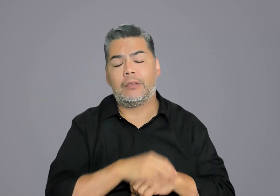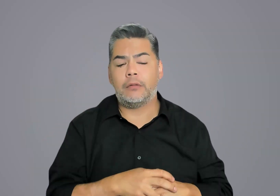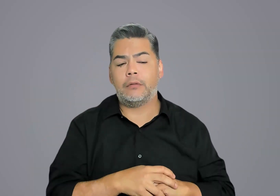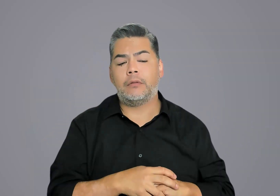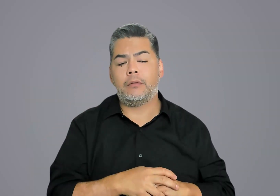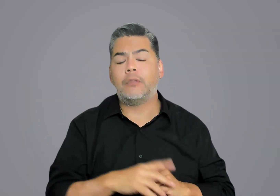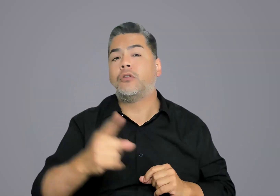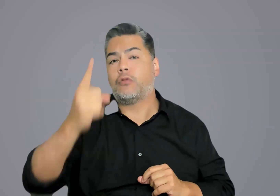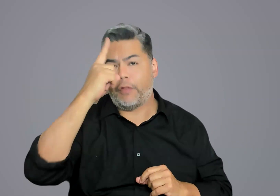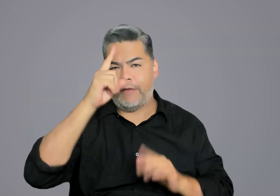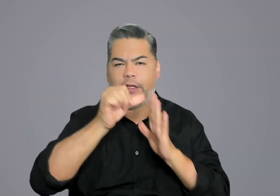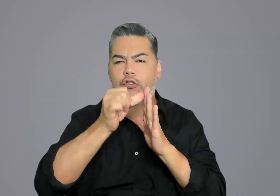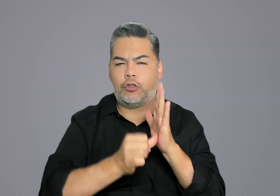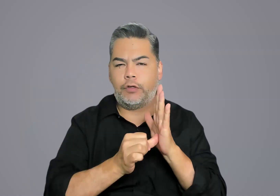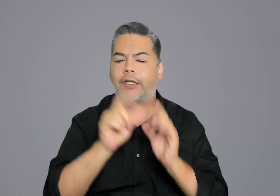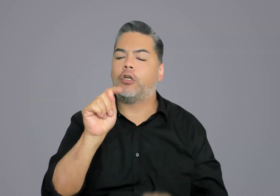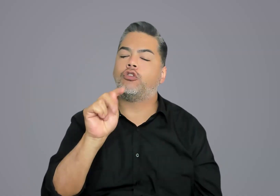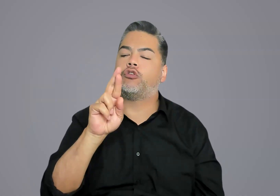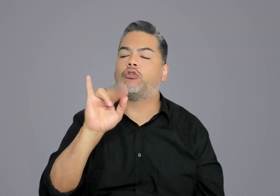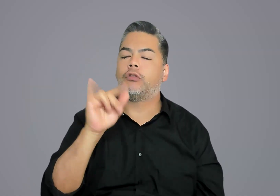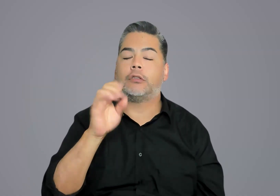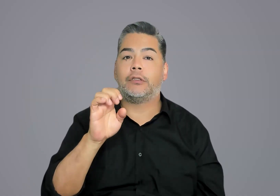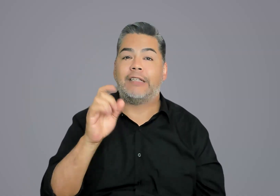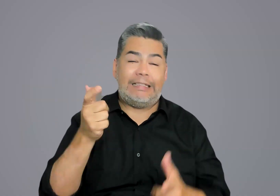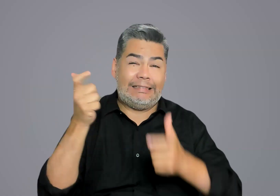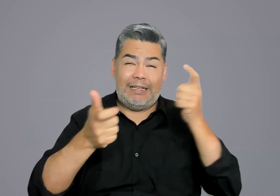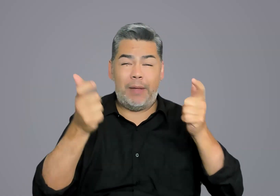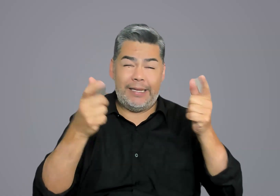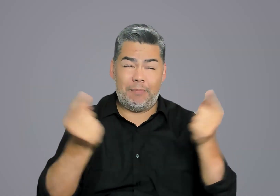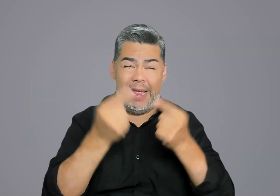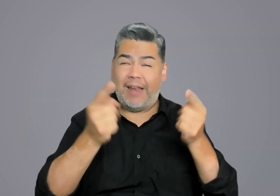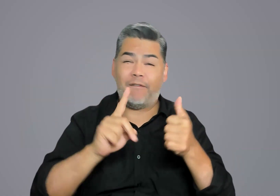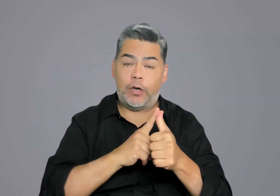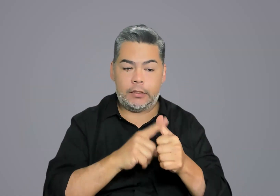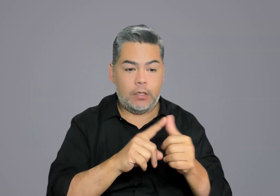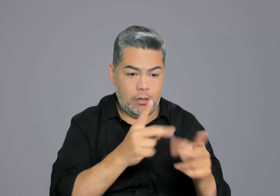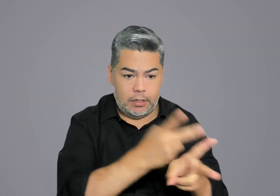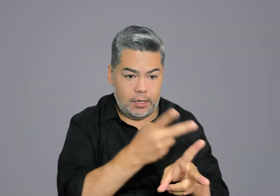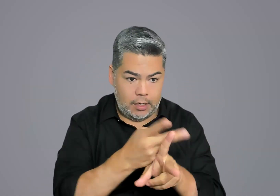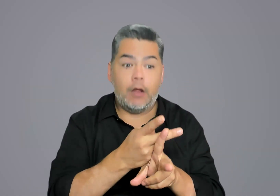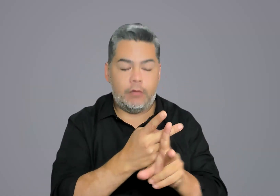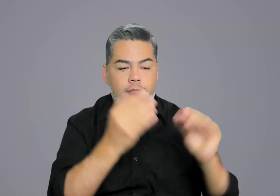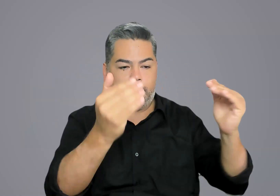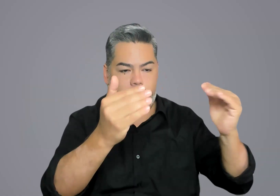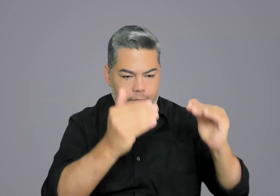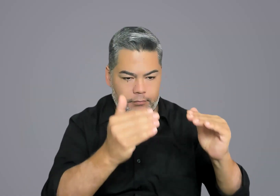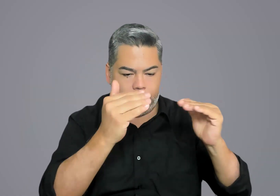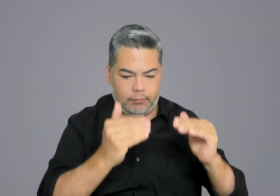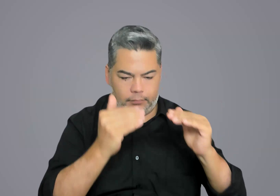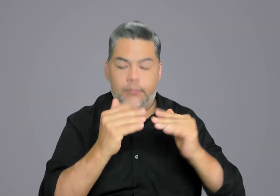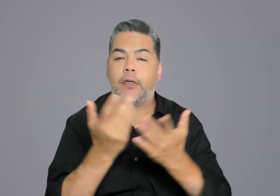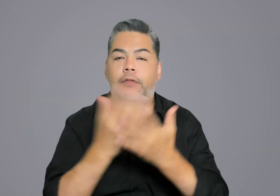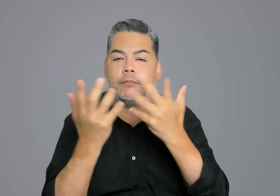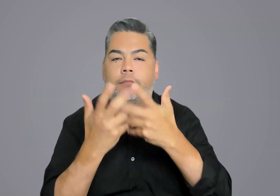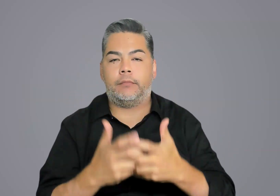as triage, right? You fix the biggest pain points first, and the rest will fall into place, of course, with the right